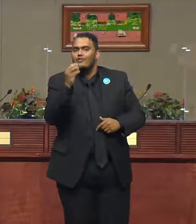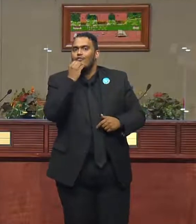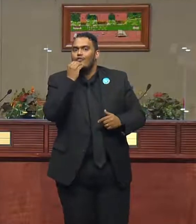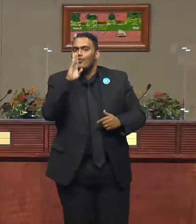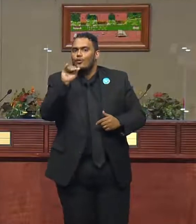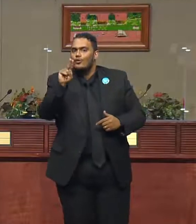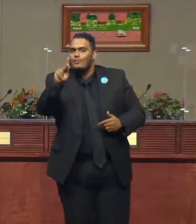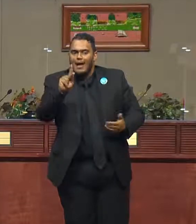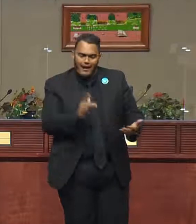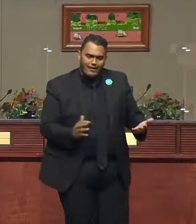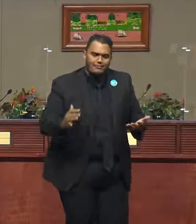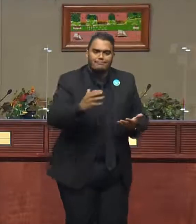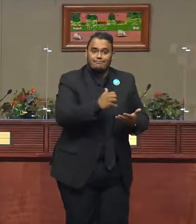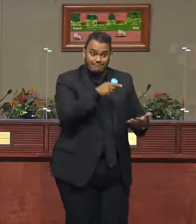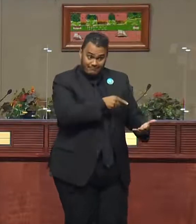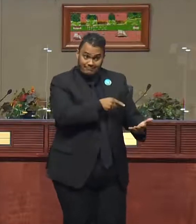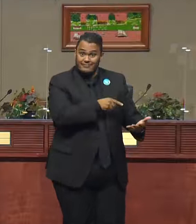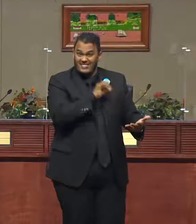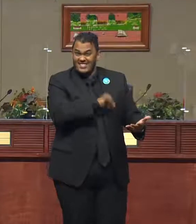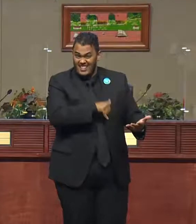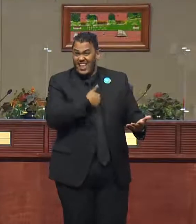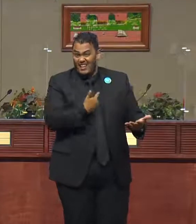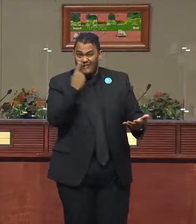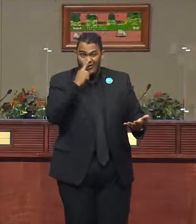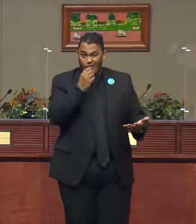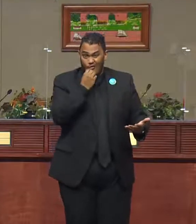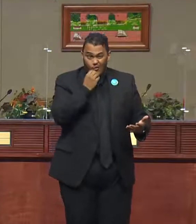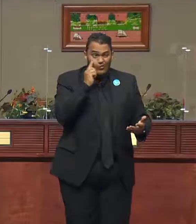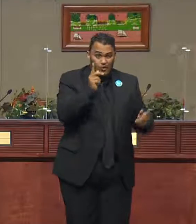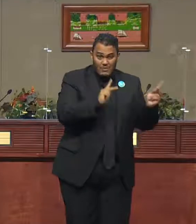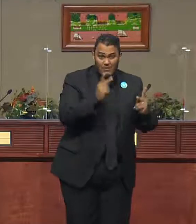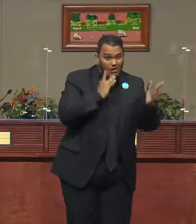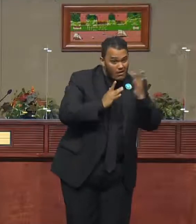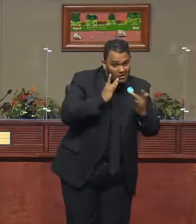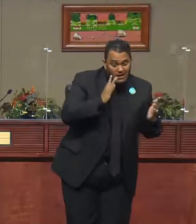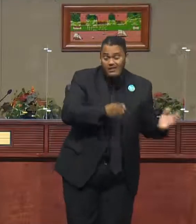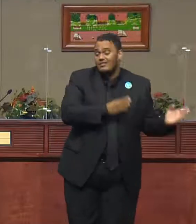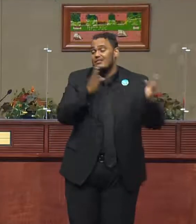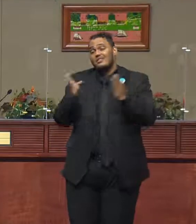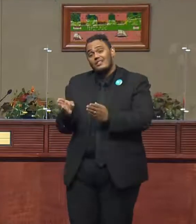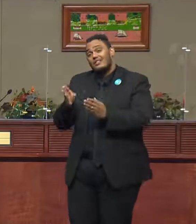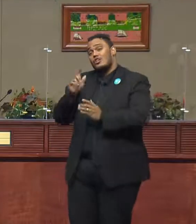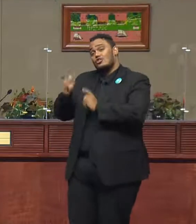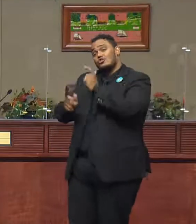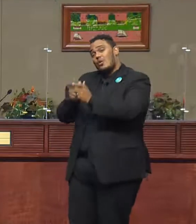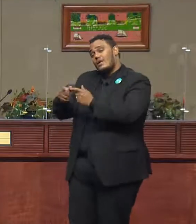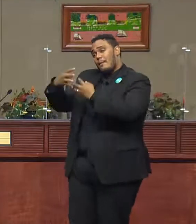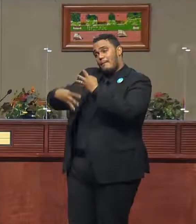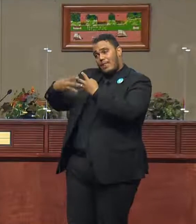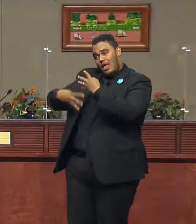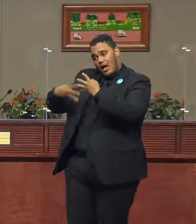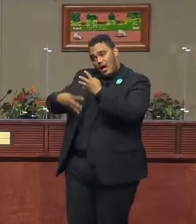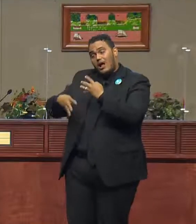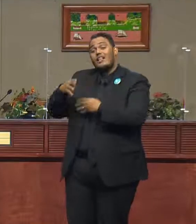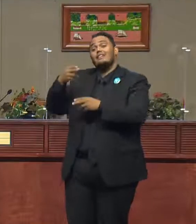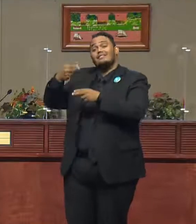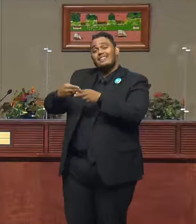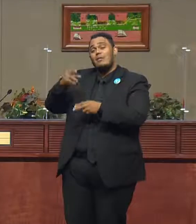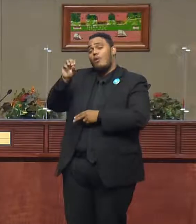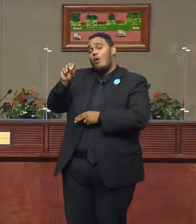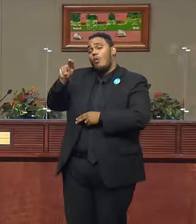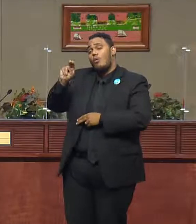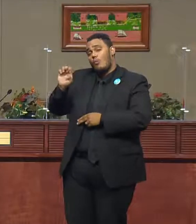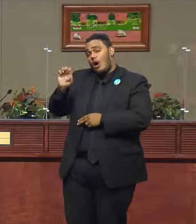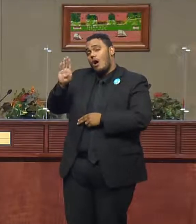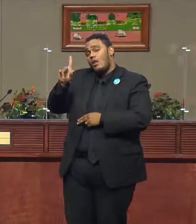certainly shopping small to support our small business owners and their employees. So I've only named a few ways, and I'm certain that you